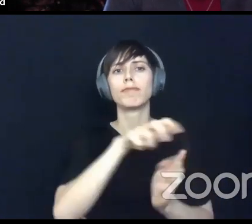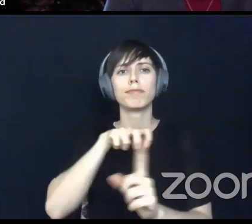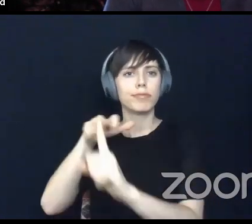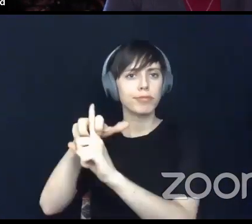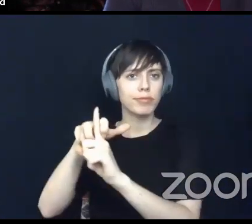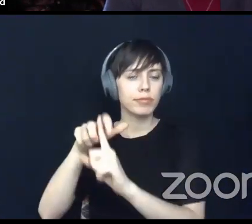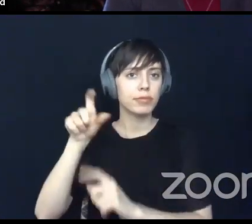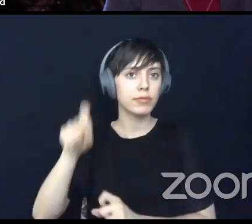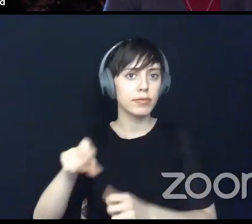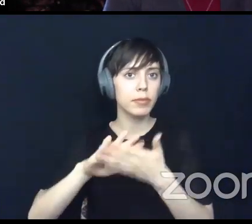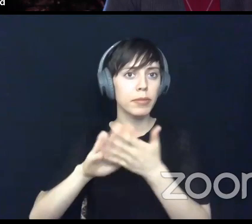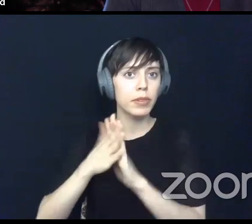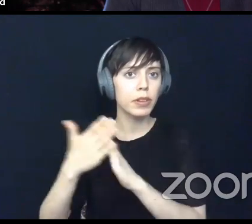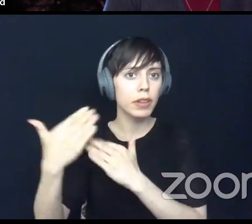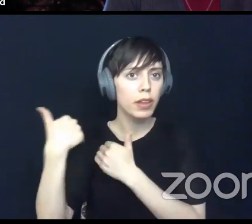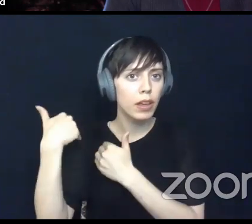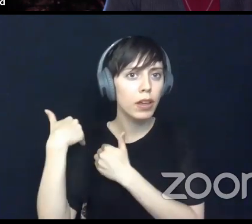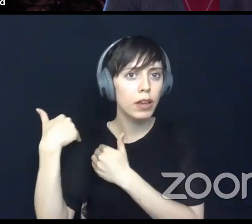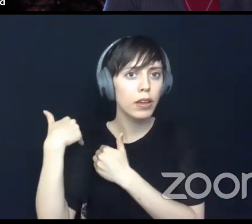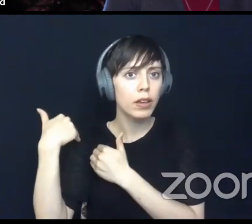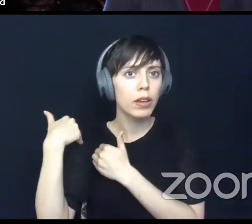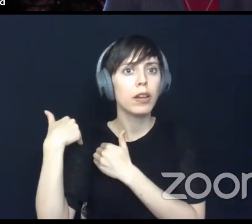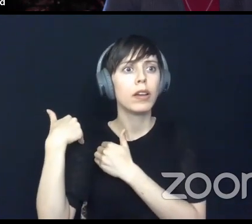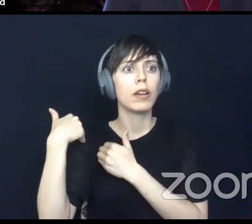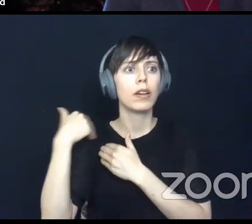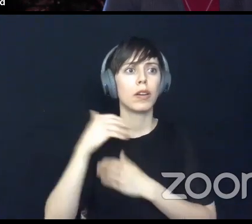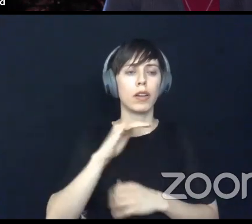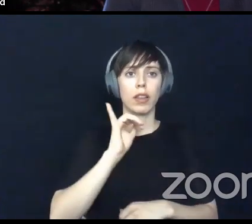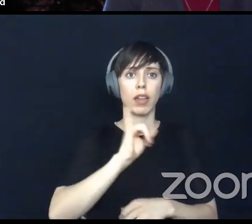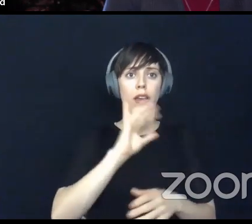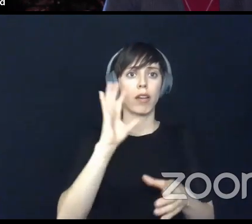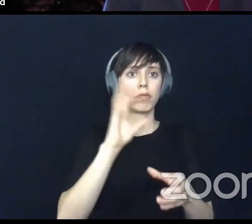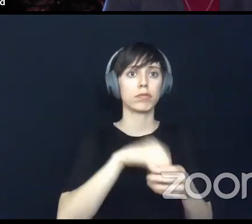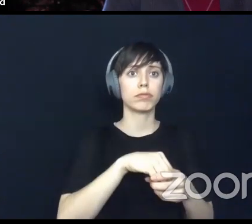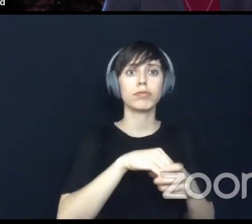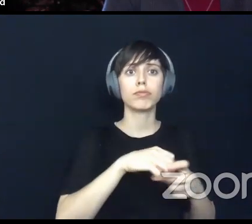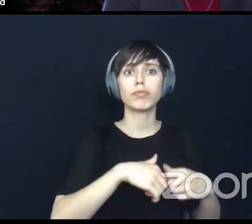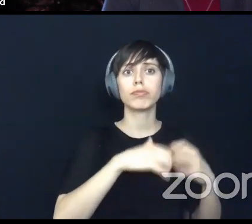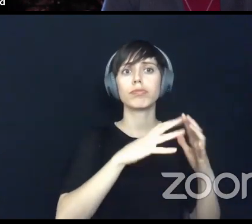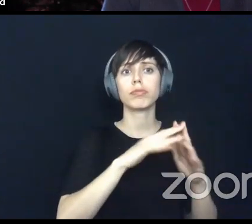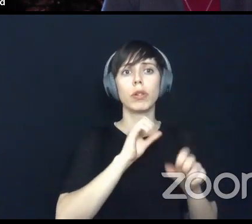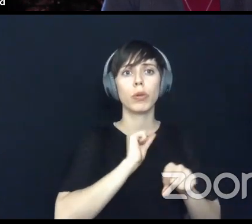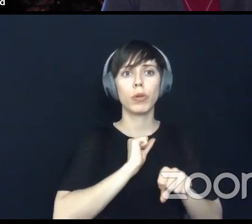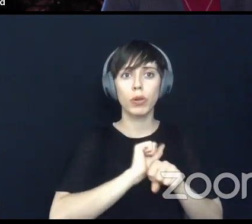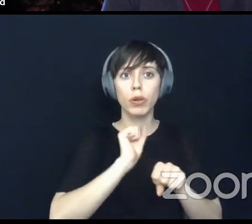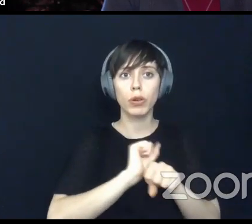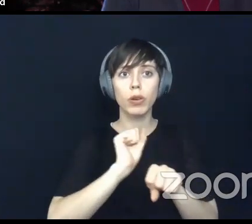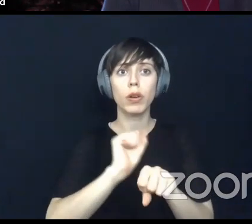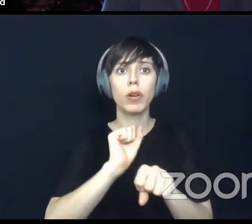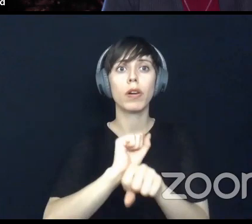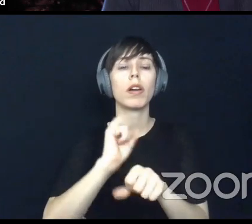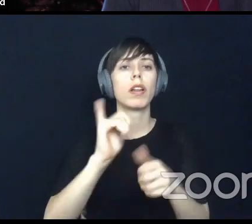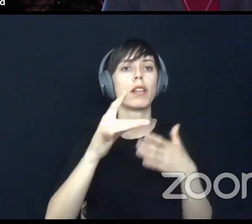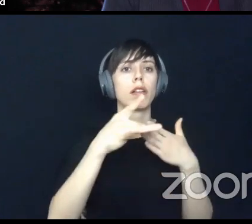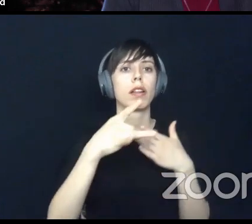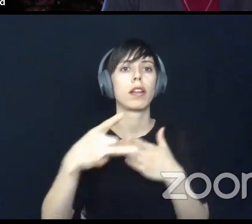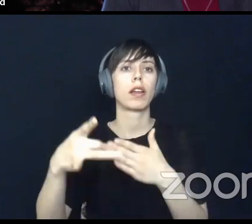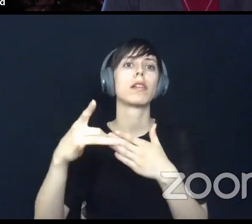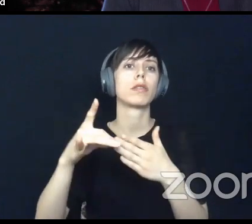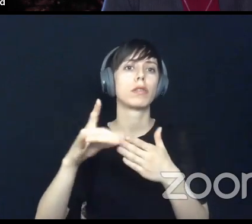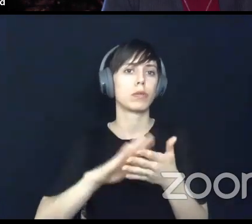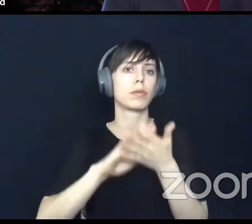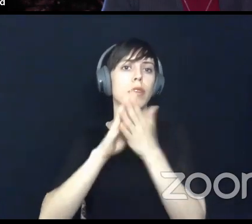and really led her down this path of trying to bring a voice to a lot of these problems, their root causes, and